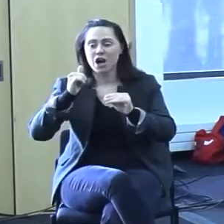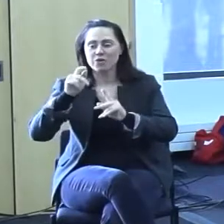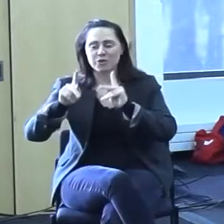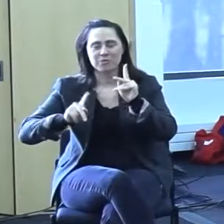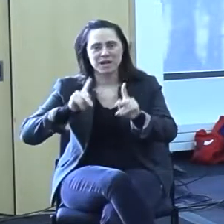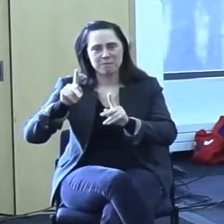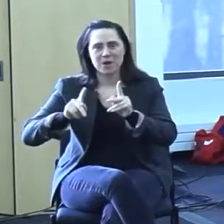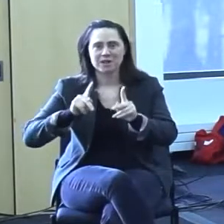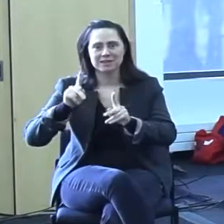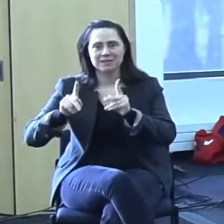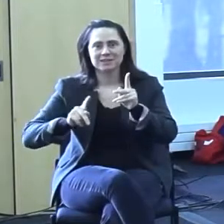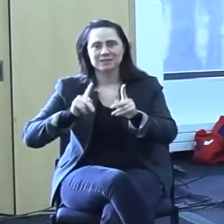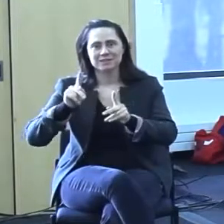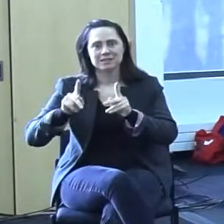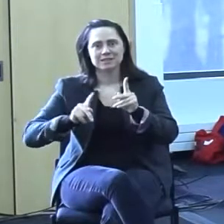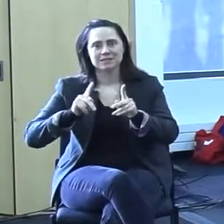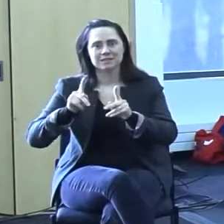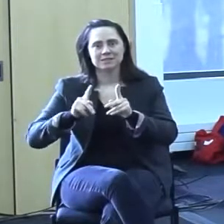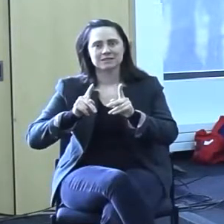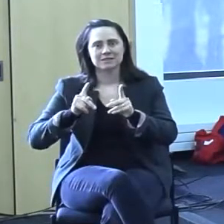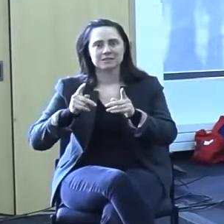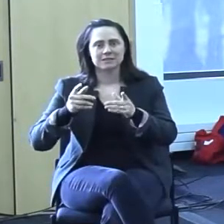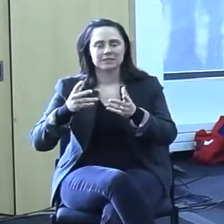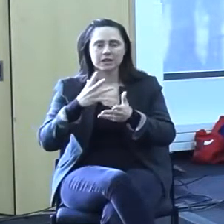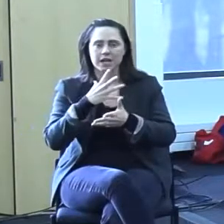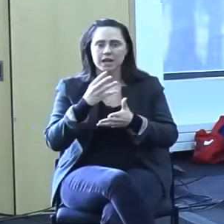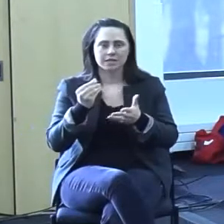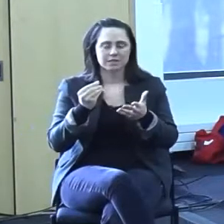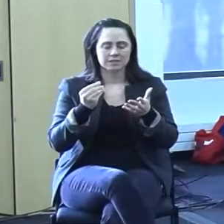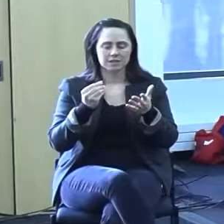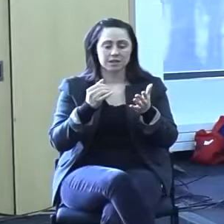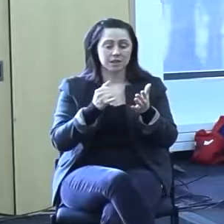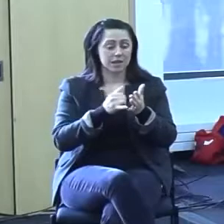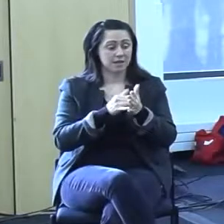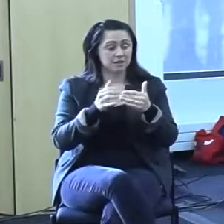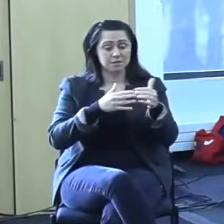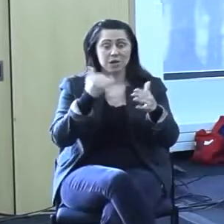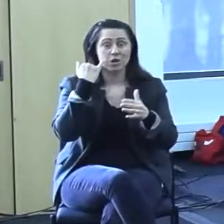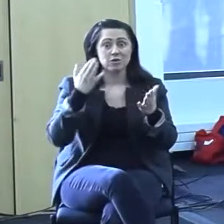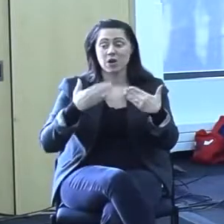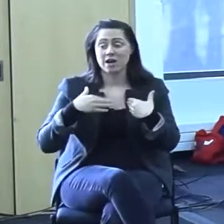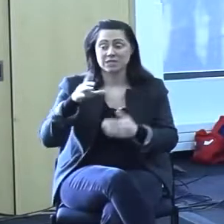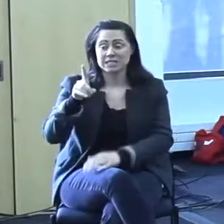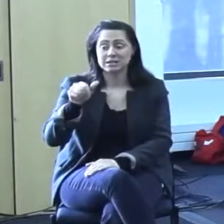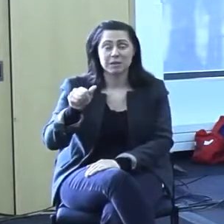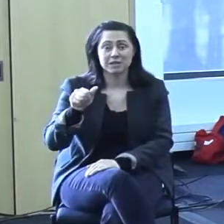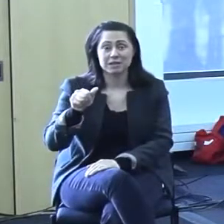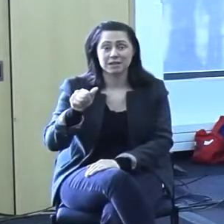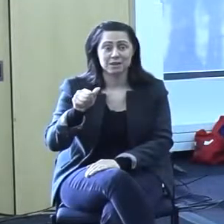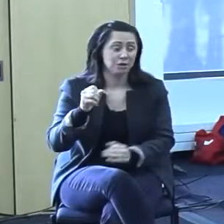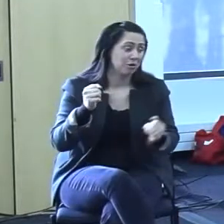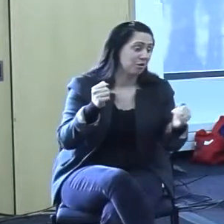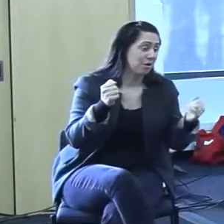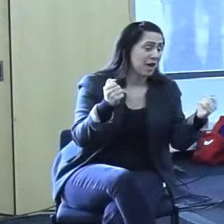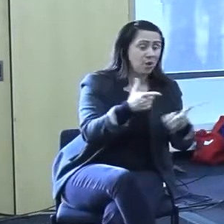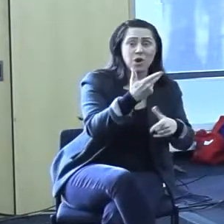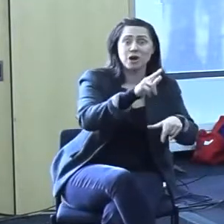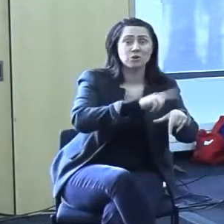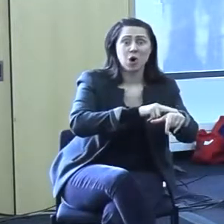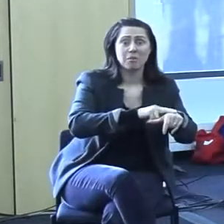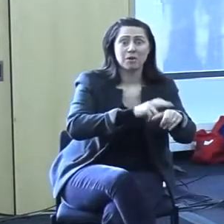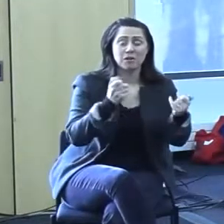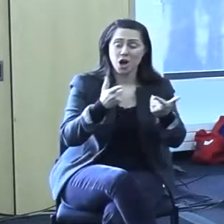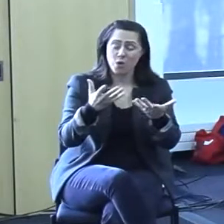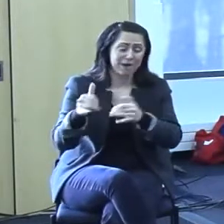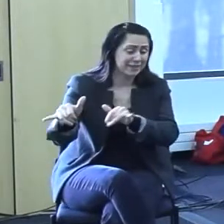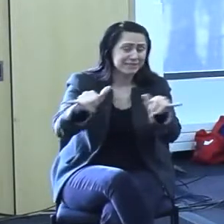others um, that even if you have a disability, we're all normal. We all want the same